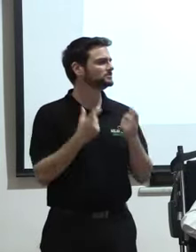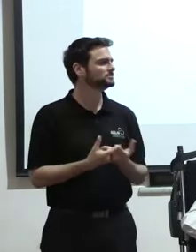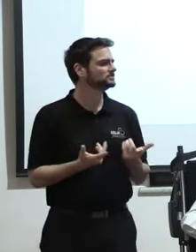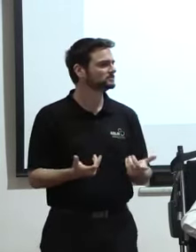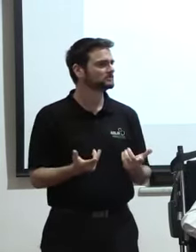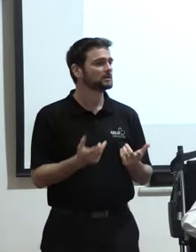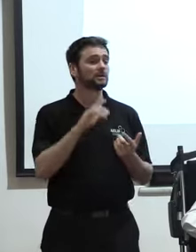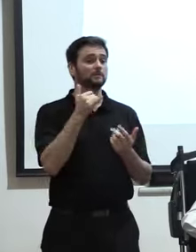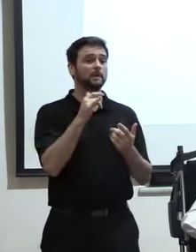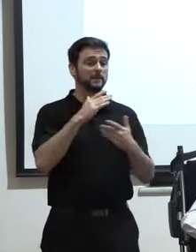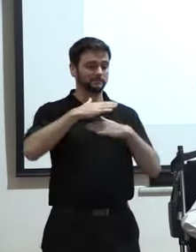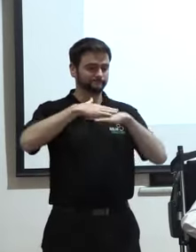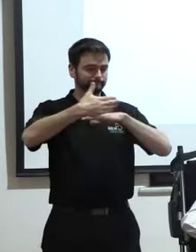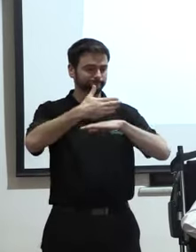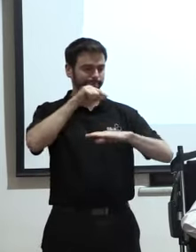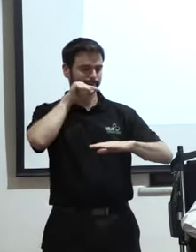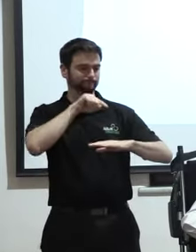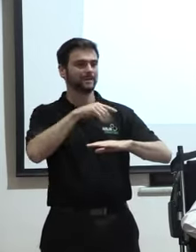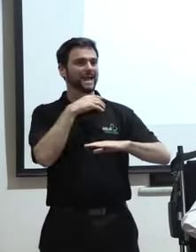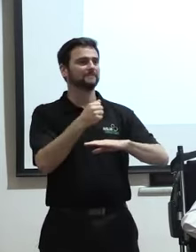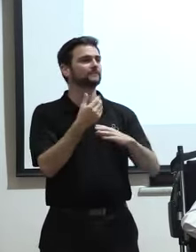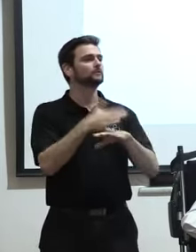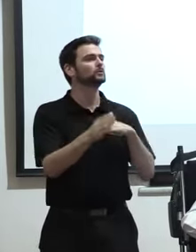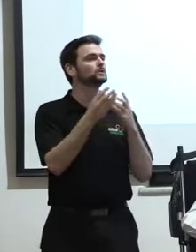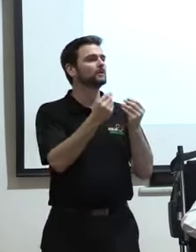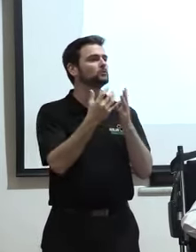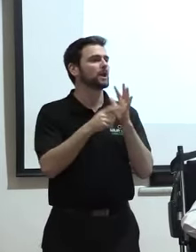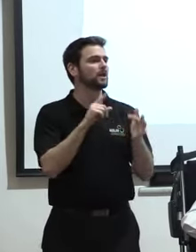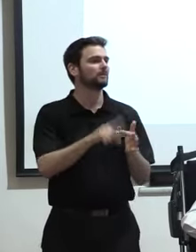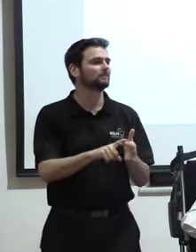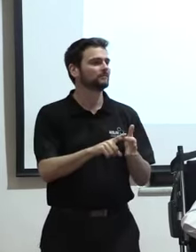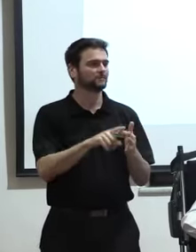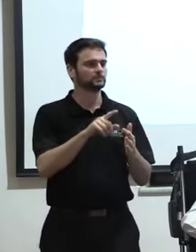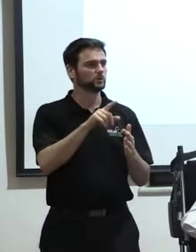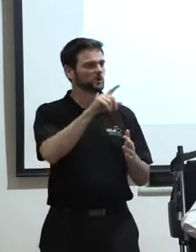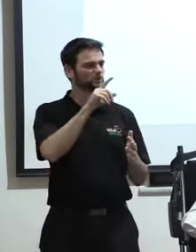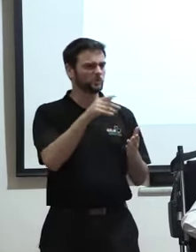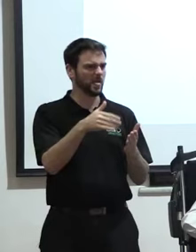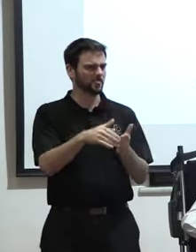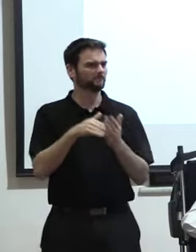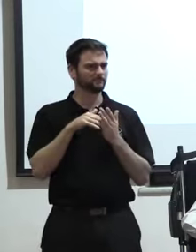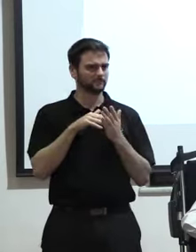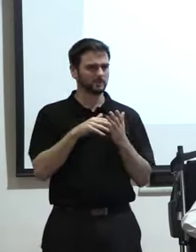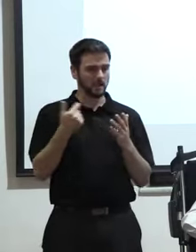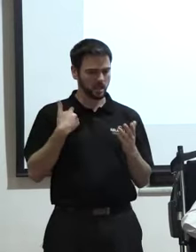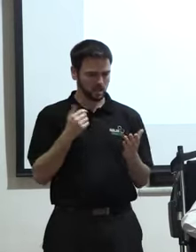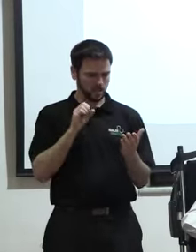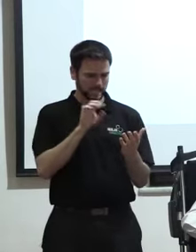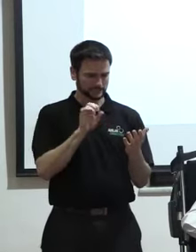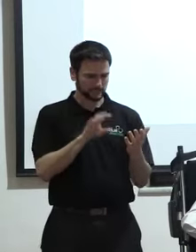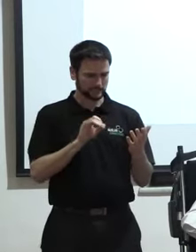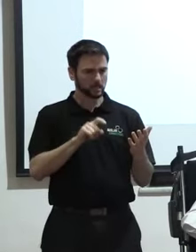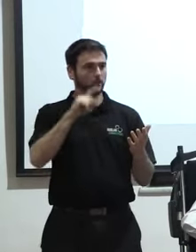getting software on your computer to help automate some of this, record-keeping approach or